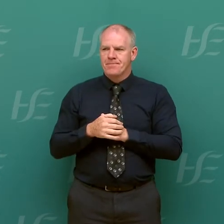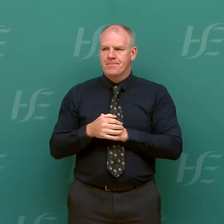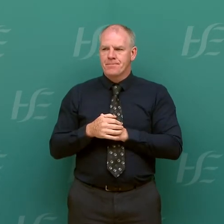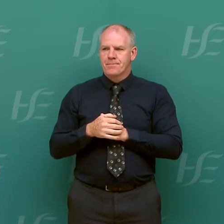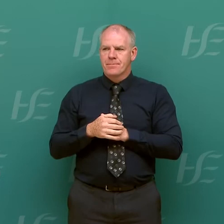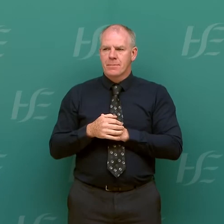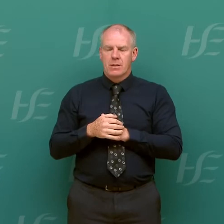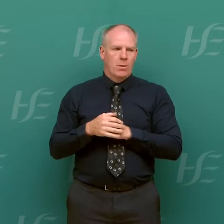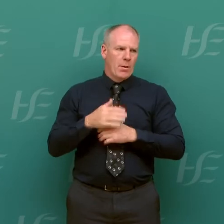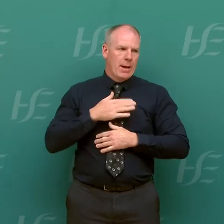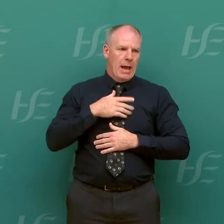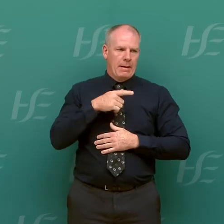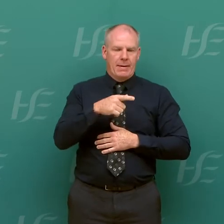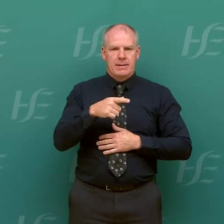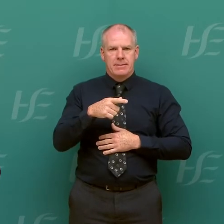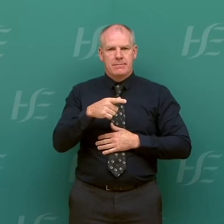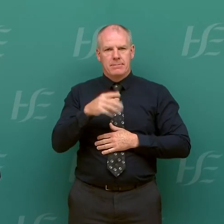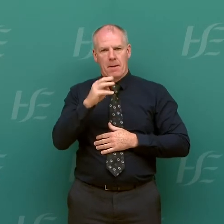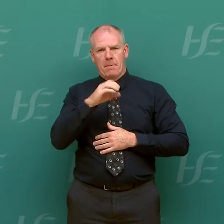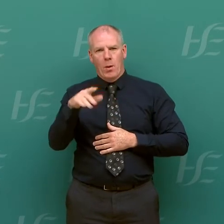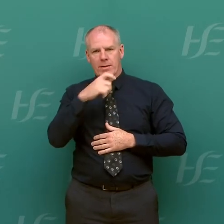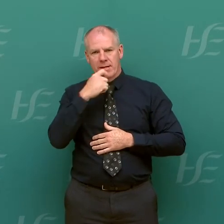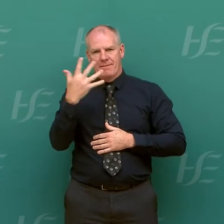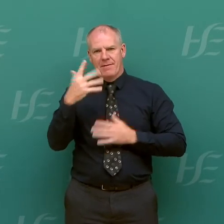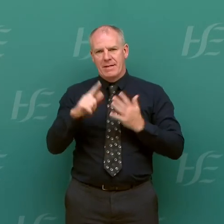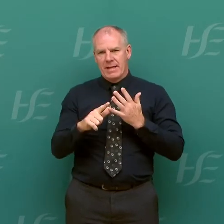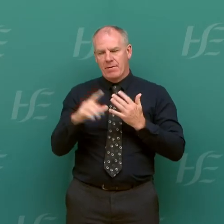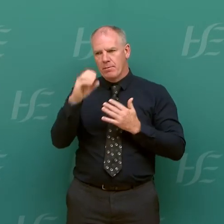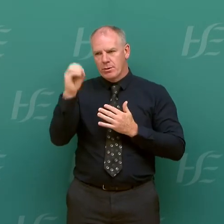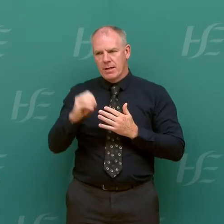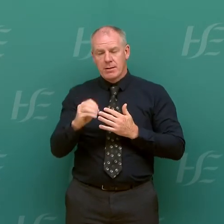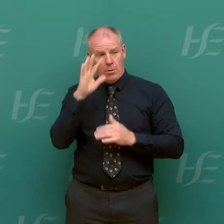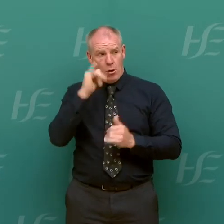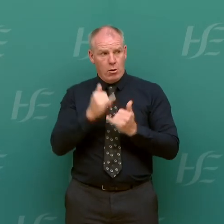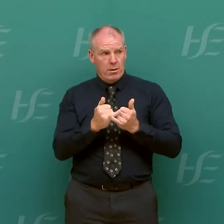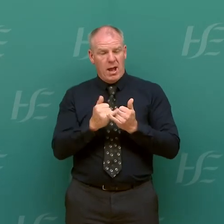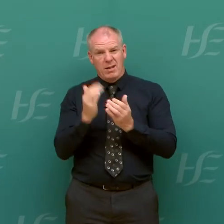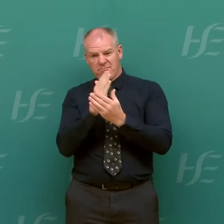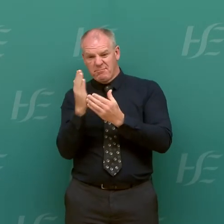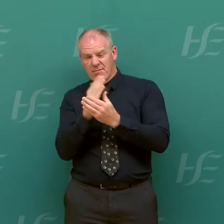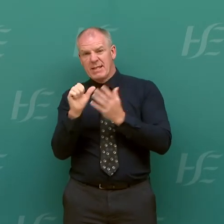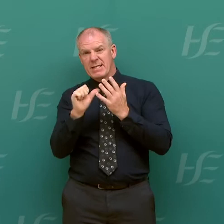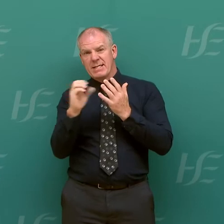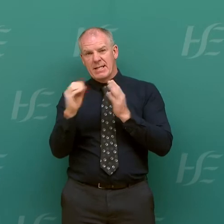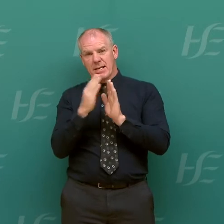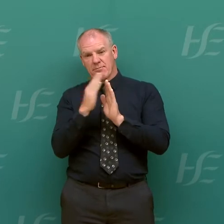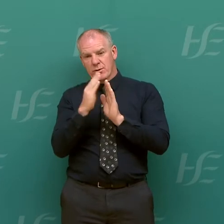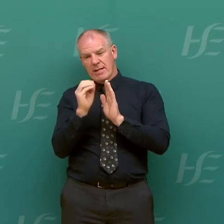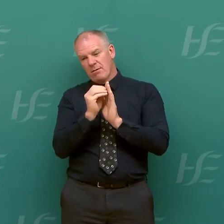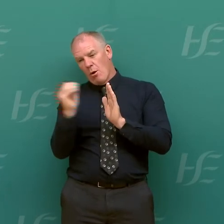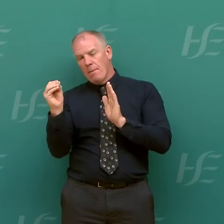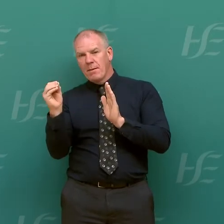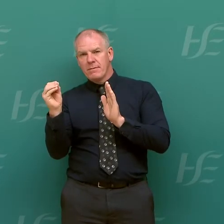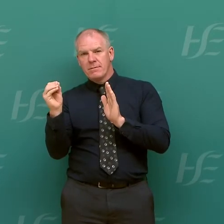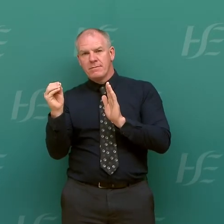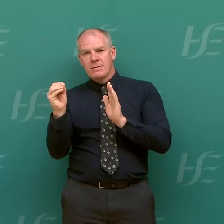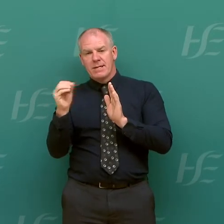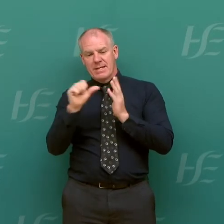we welcome that poll that said 57% or whatever. So it does seem to be in the range of about 60% or upwards, gives you the